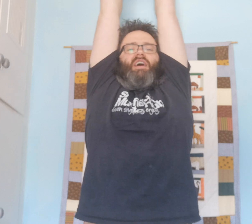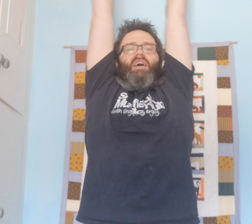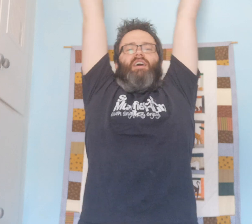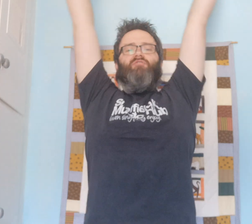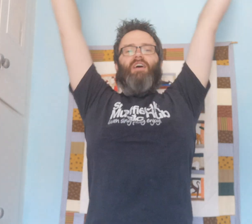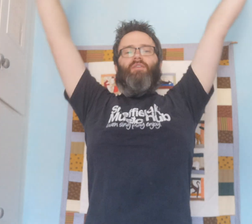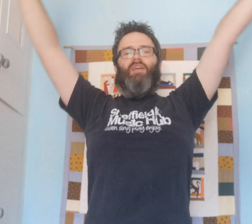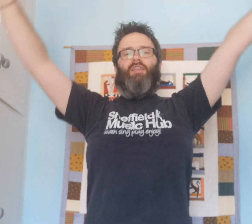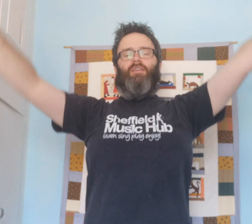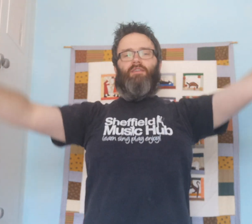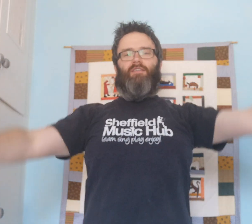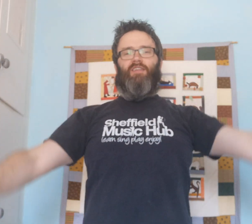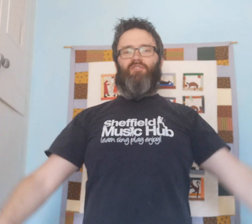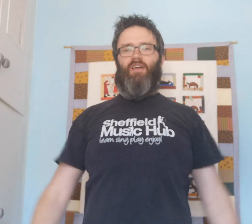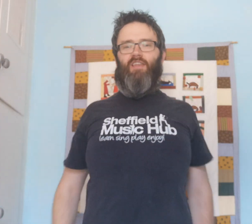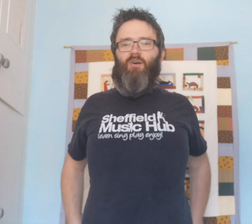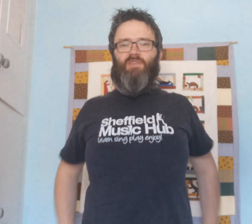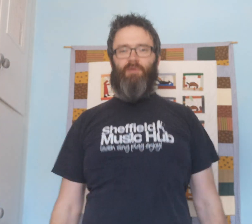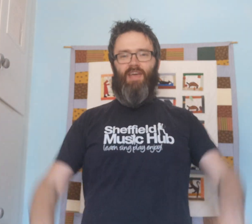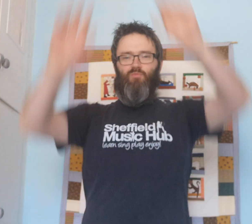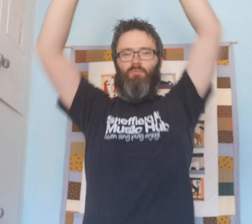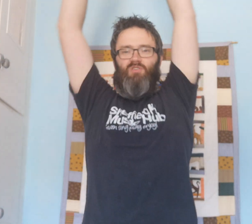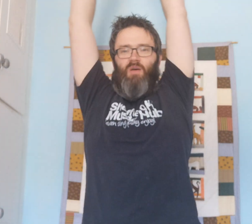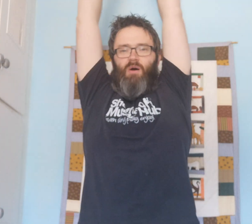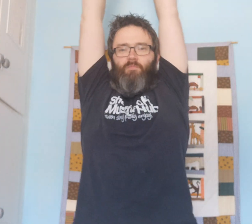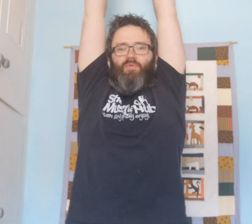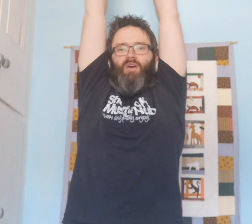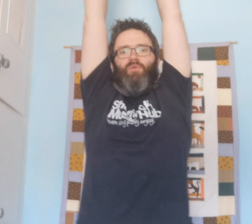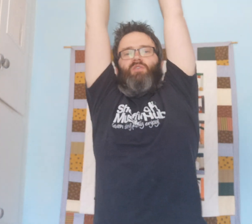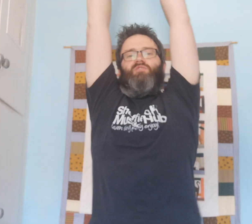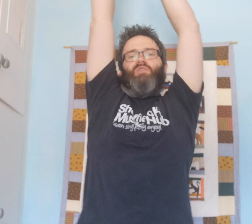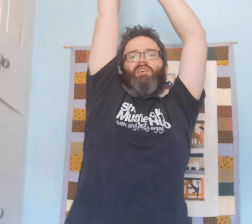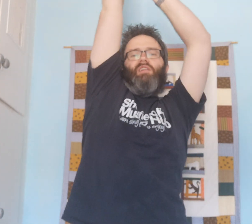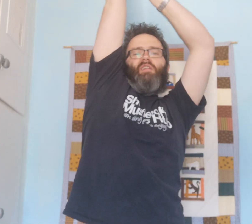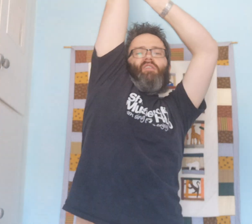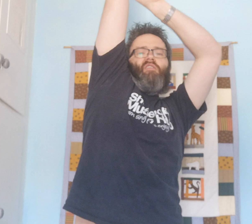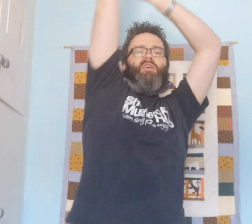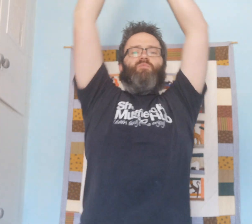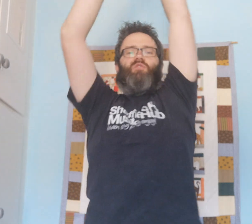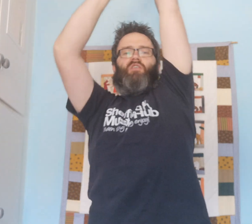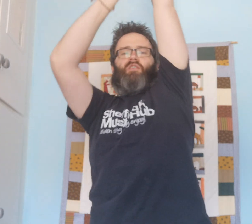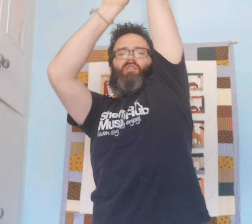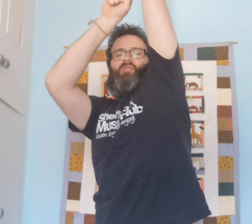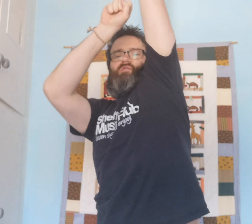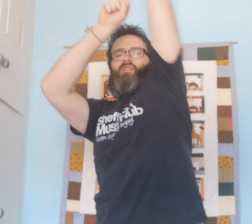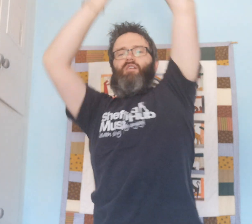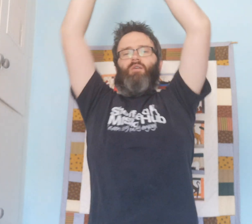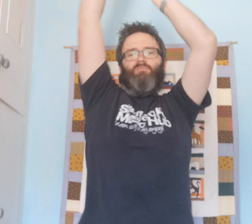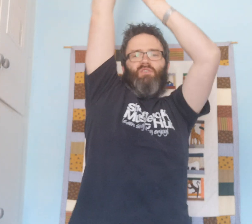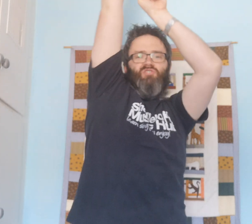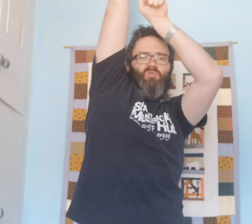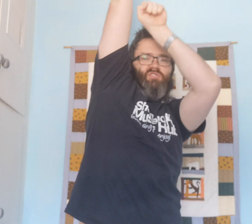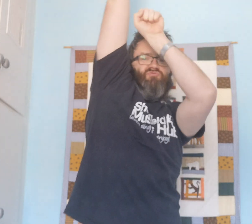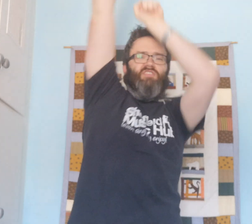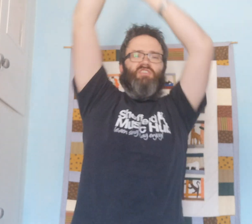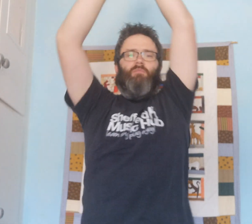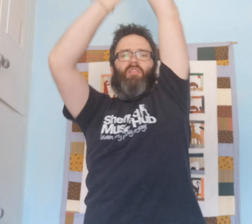And down again. Lovely. And arms up again, one more time up. And we're going to do a little climb with our arms, our shoulders reaching up like that. This